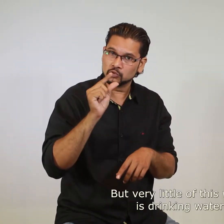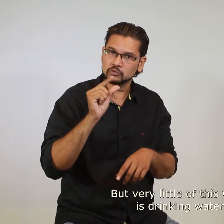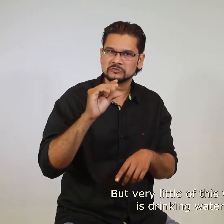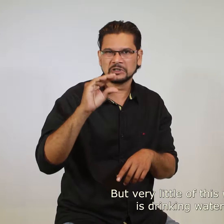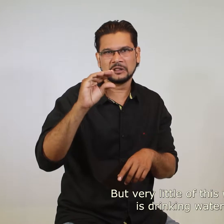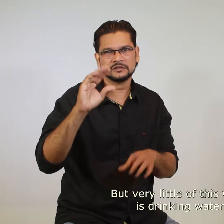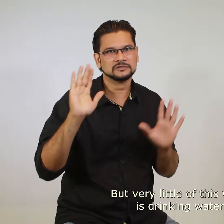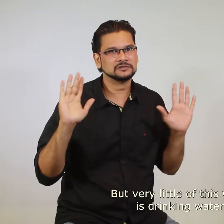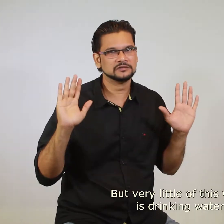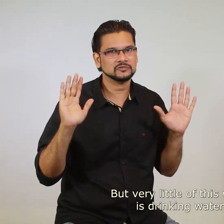water.